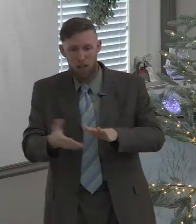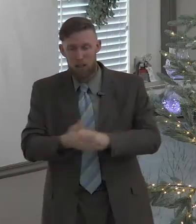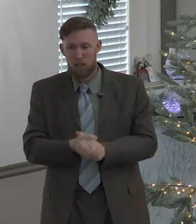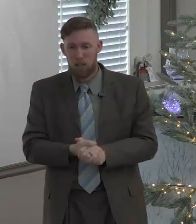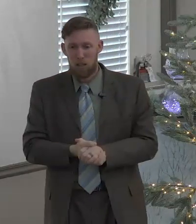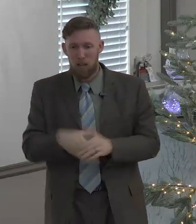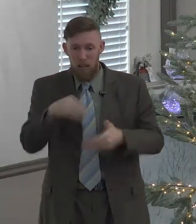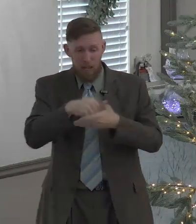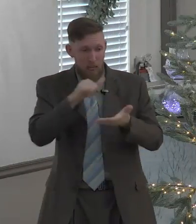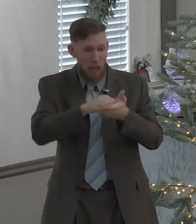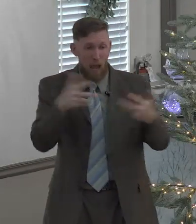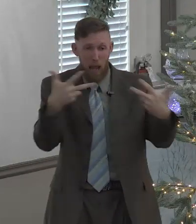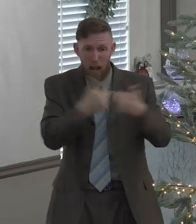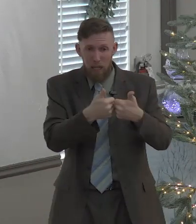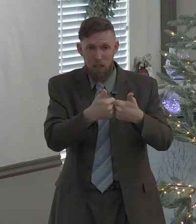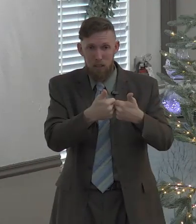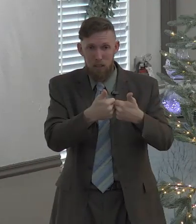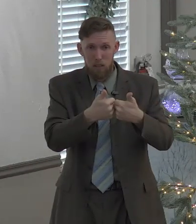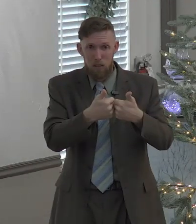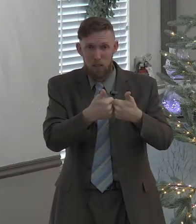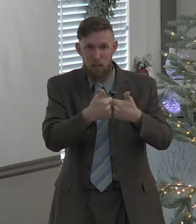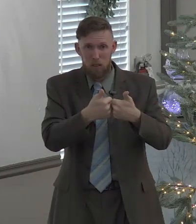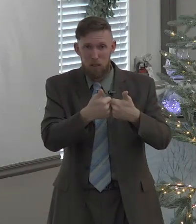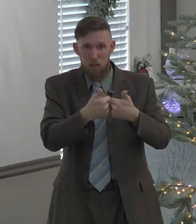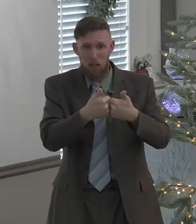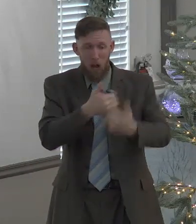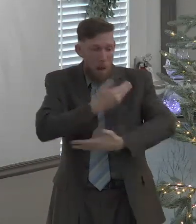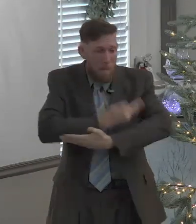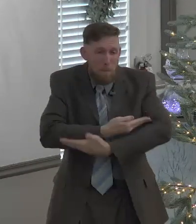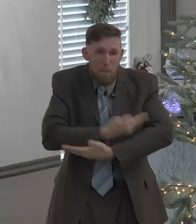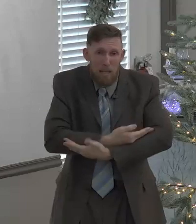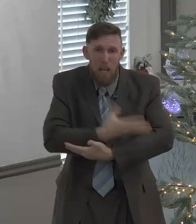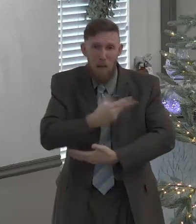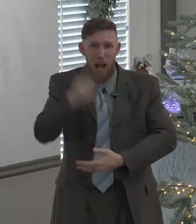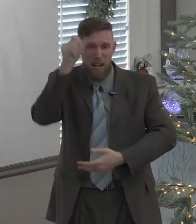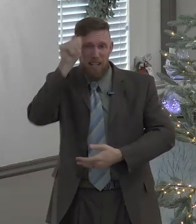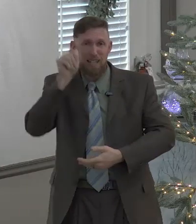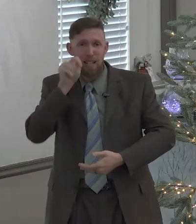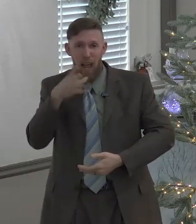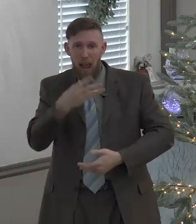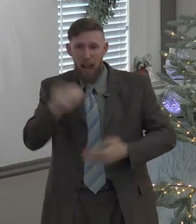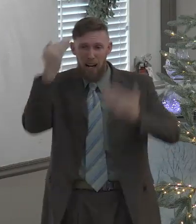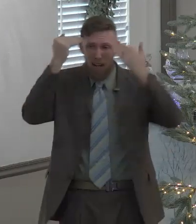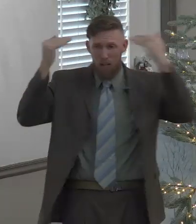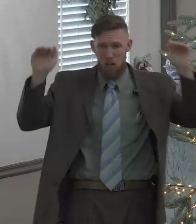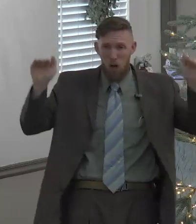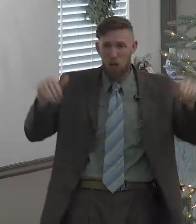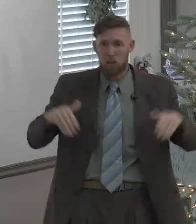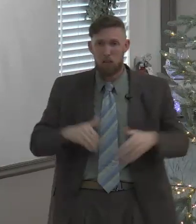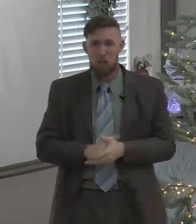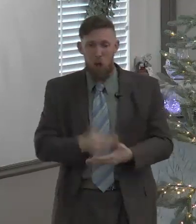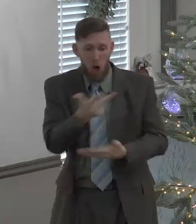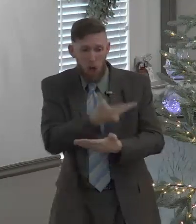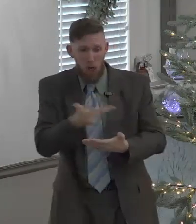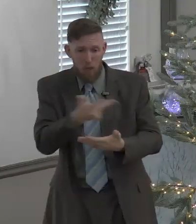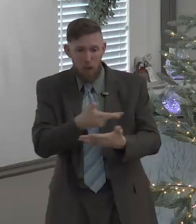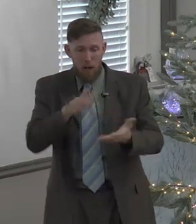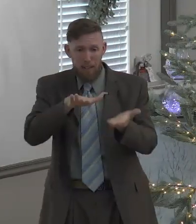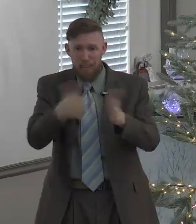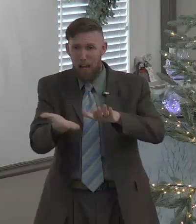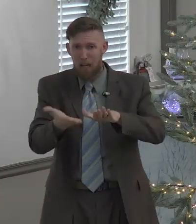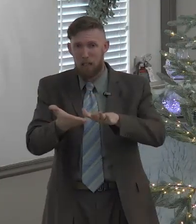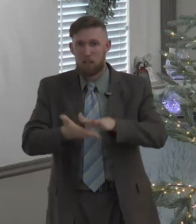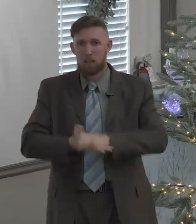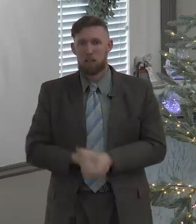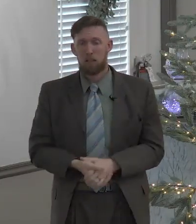know, three people died, and one was a teenager, and one was an adult man, and one was a little baby. I mean,